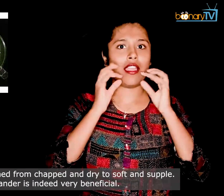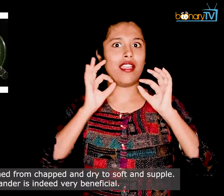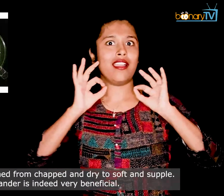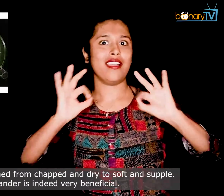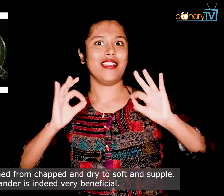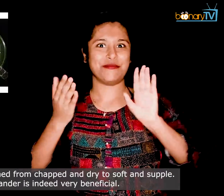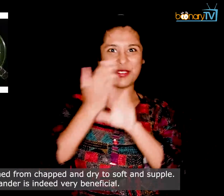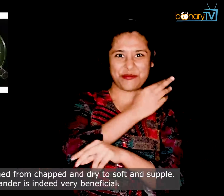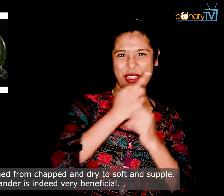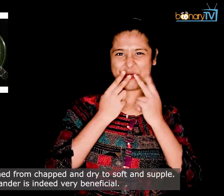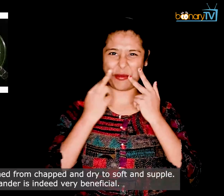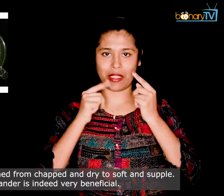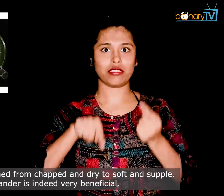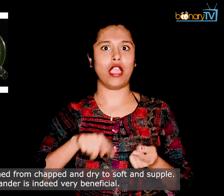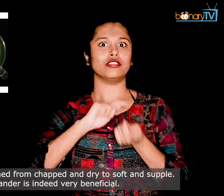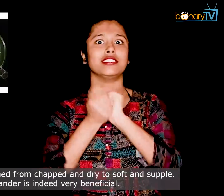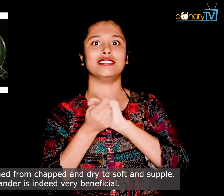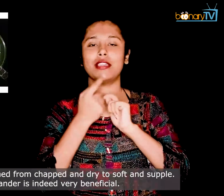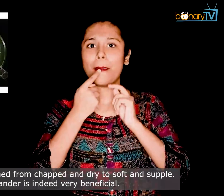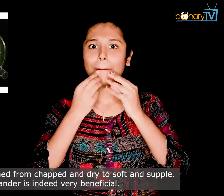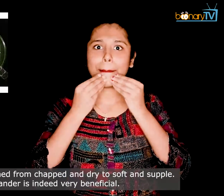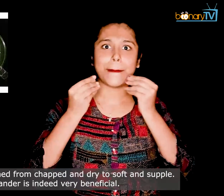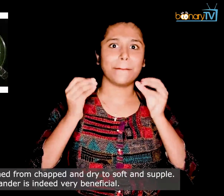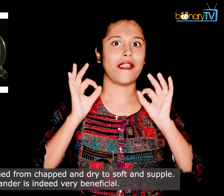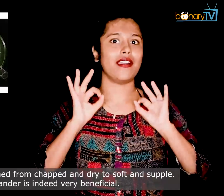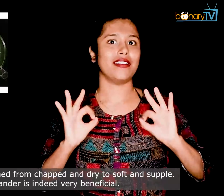turned from chapped and dry to soft